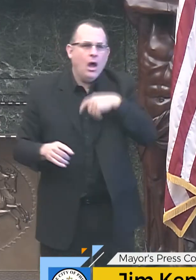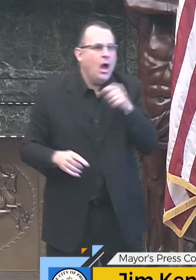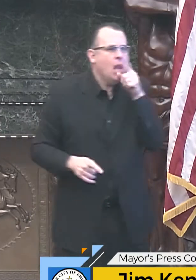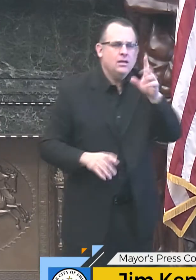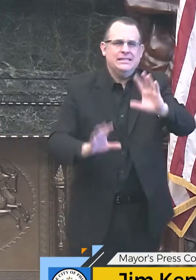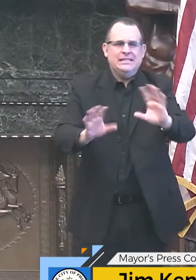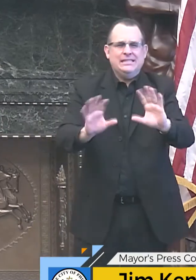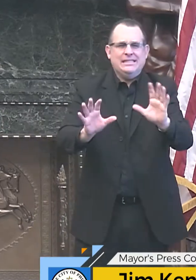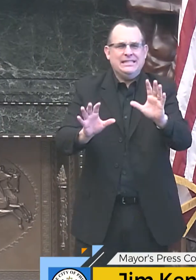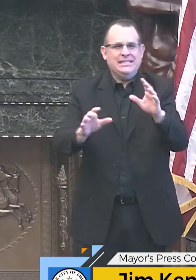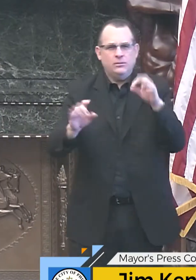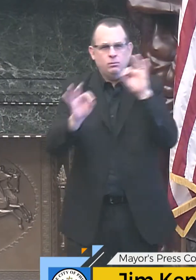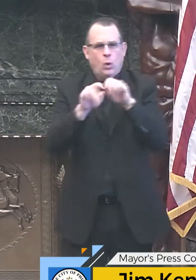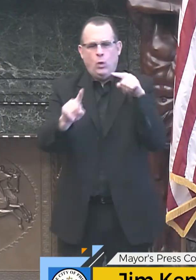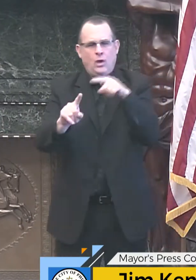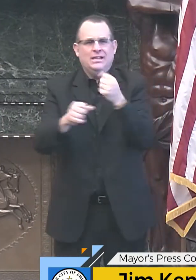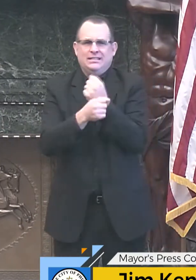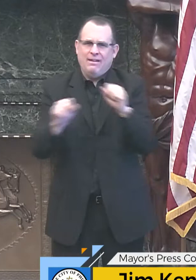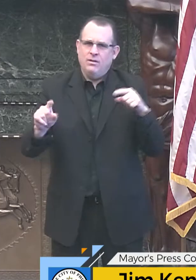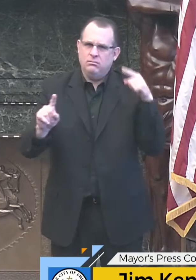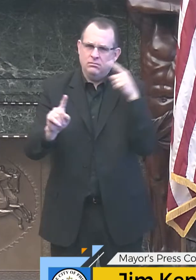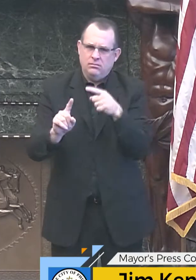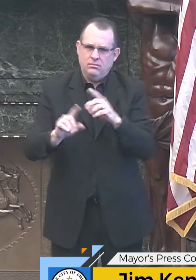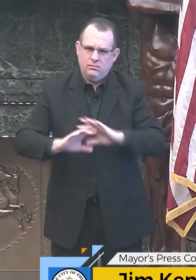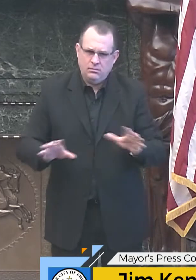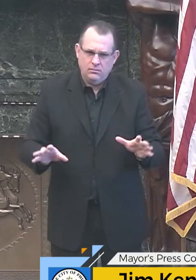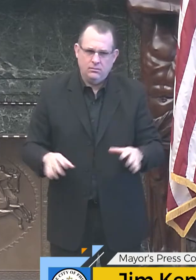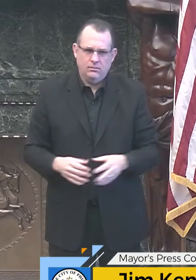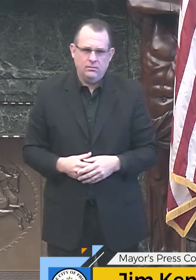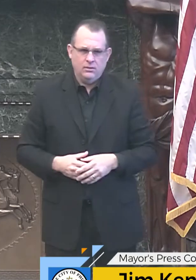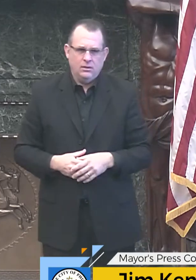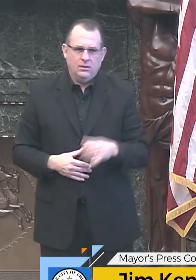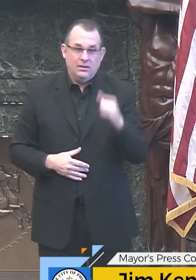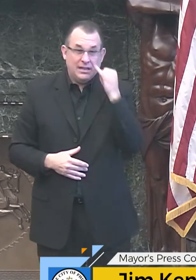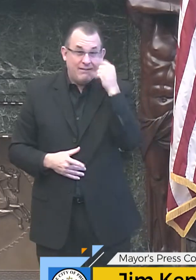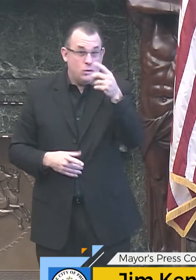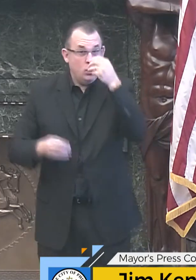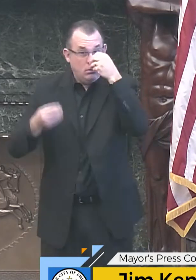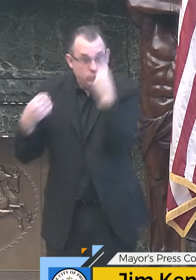that city will take action when residents ignore these important safety rules.